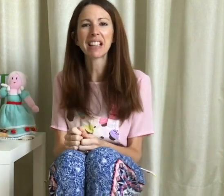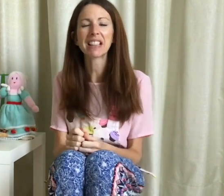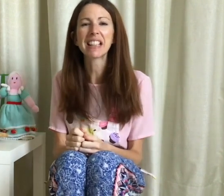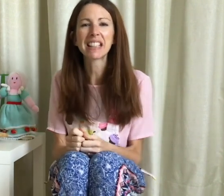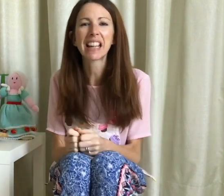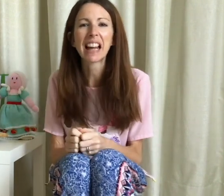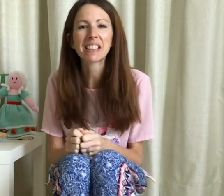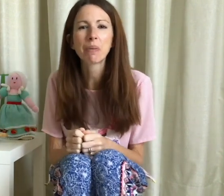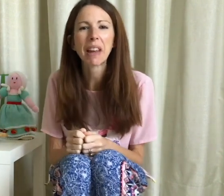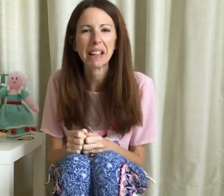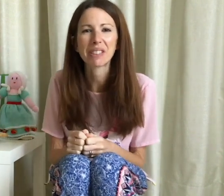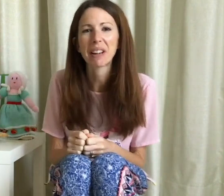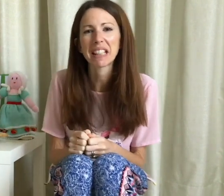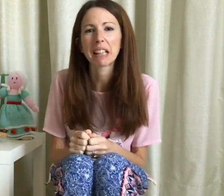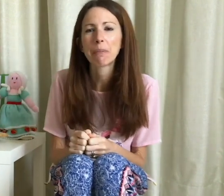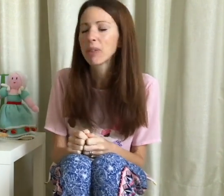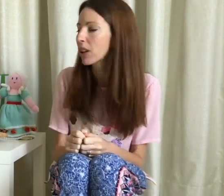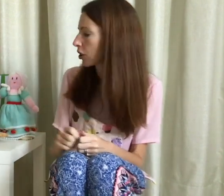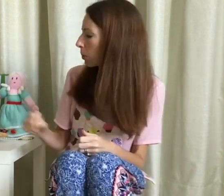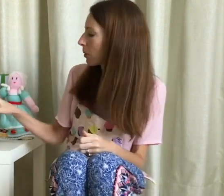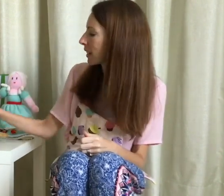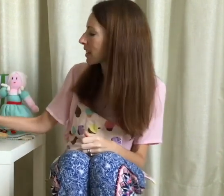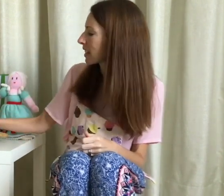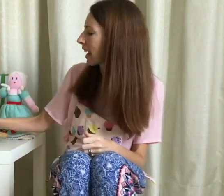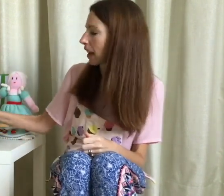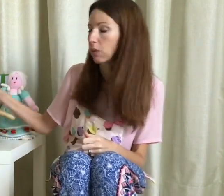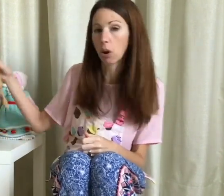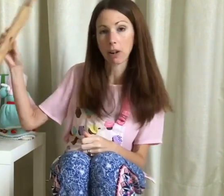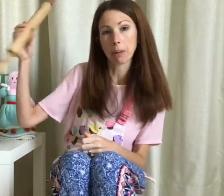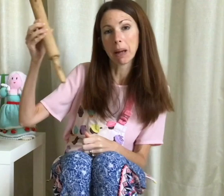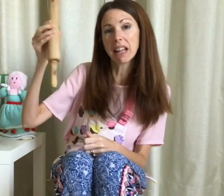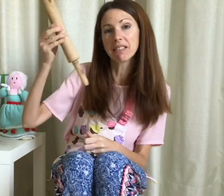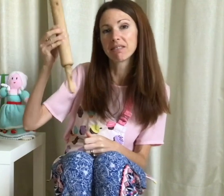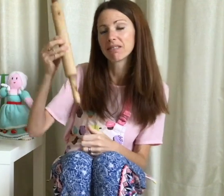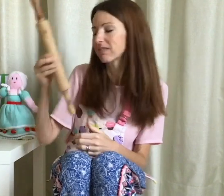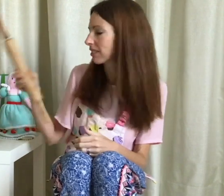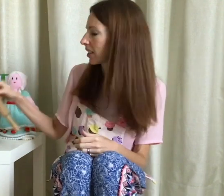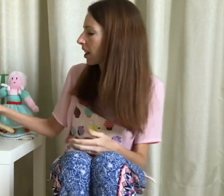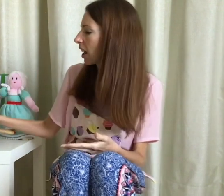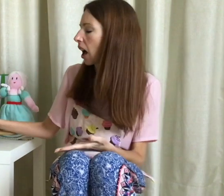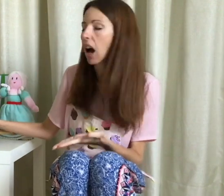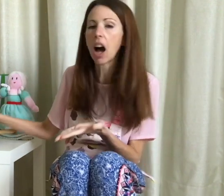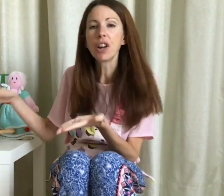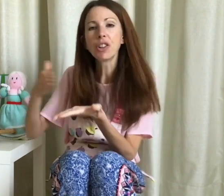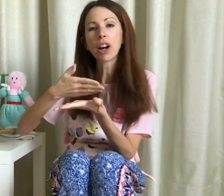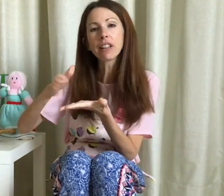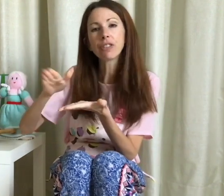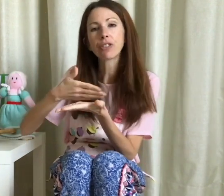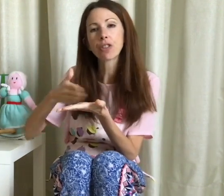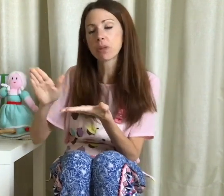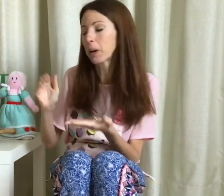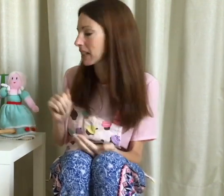need to get some things ready. You will need today a rolling pin, a knife for